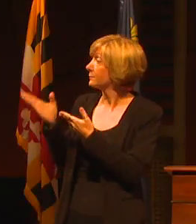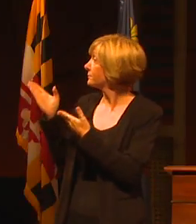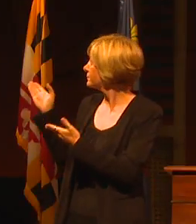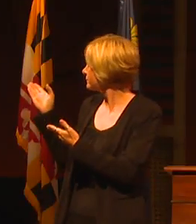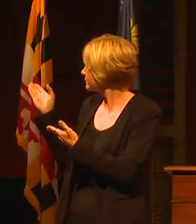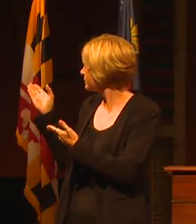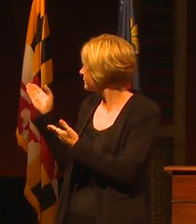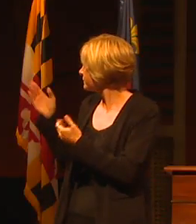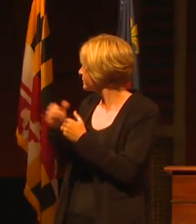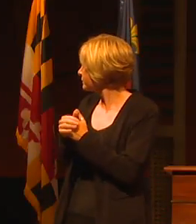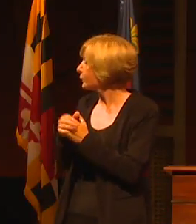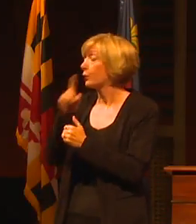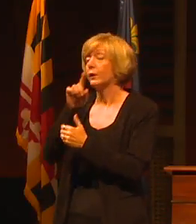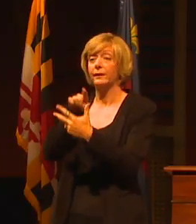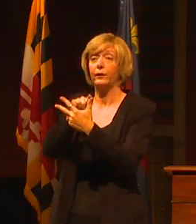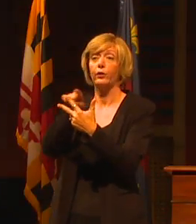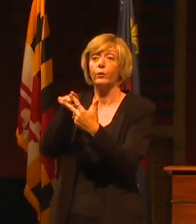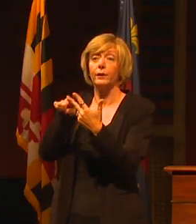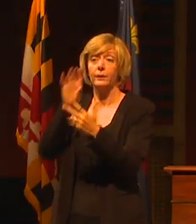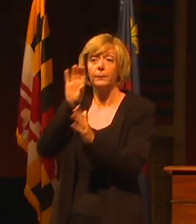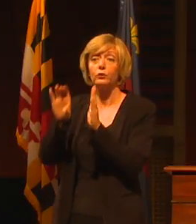a series of 3 slides